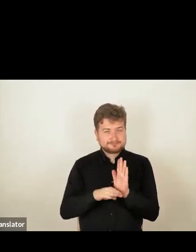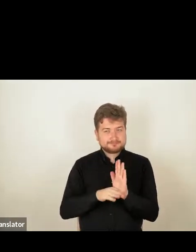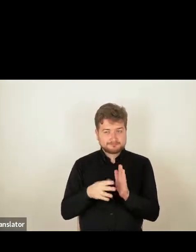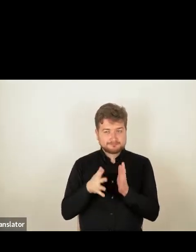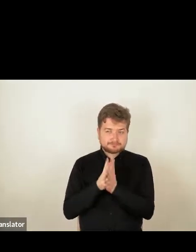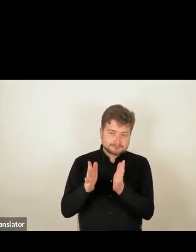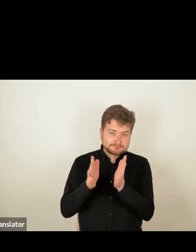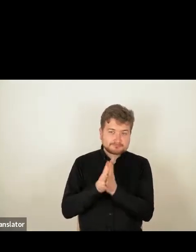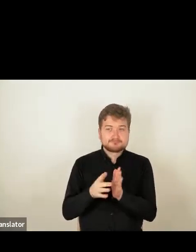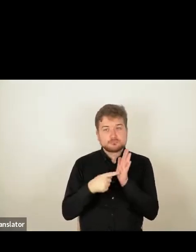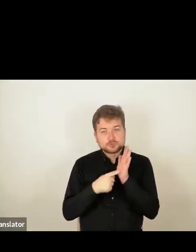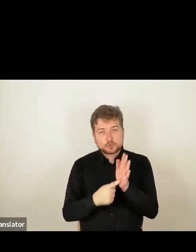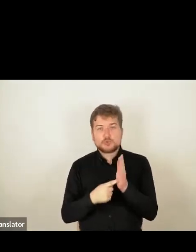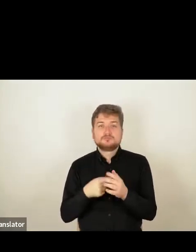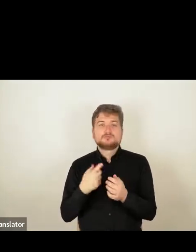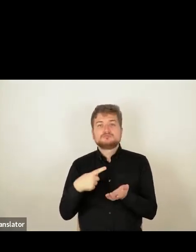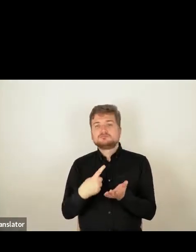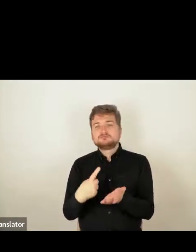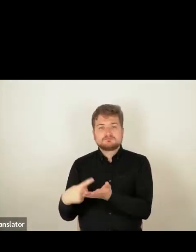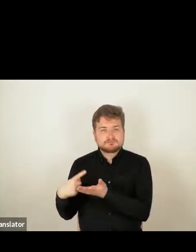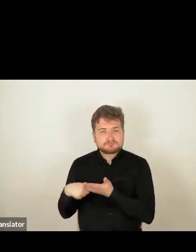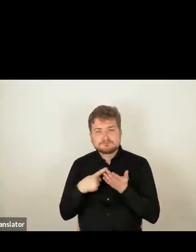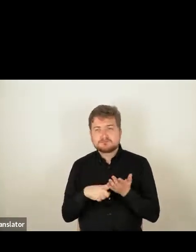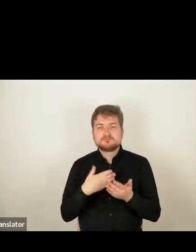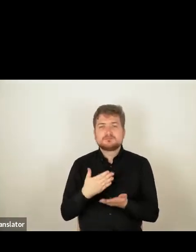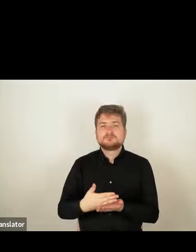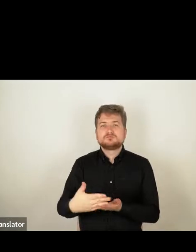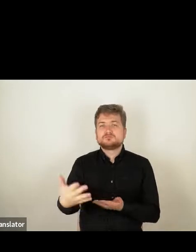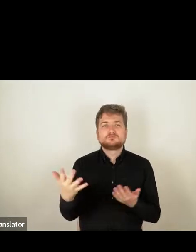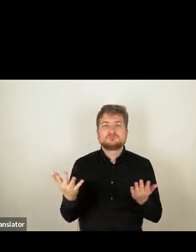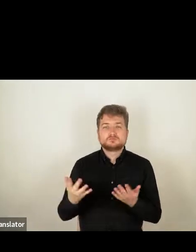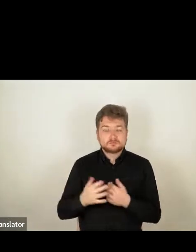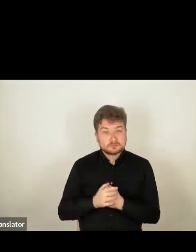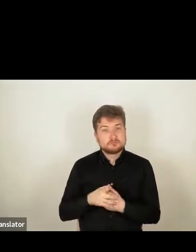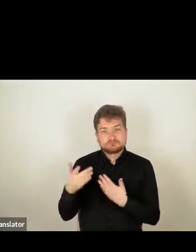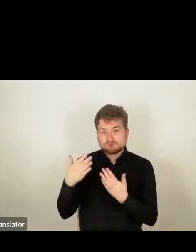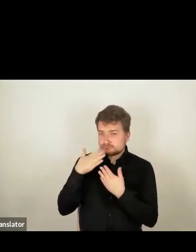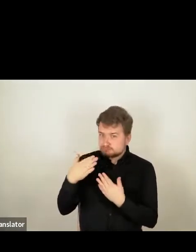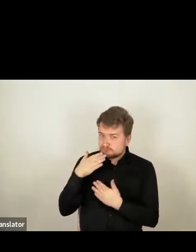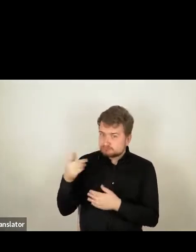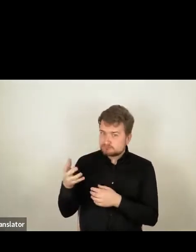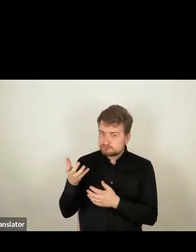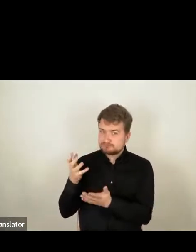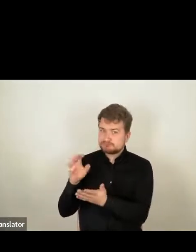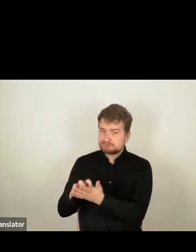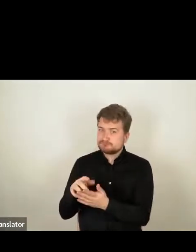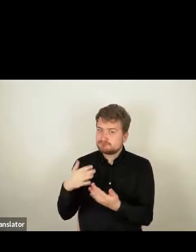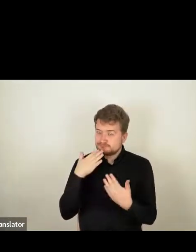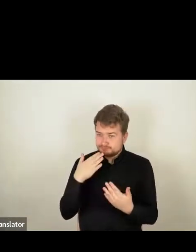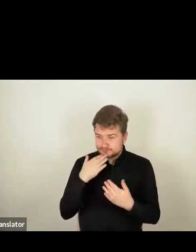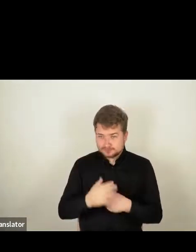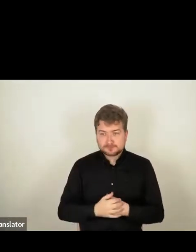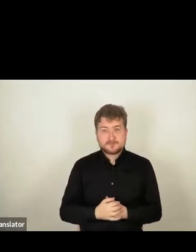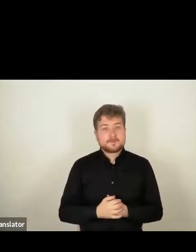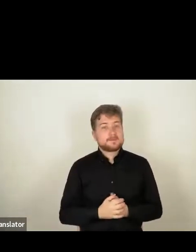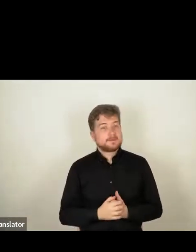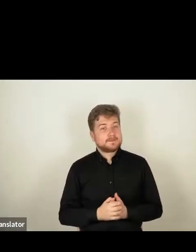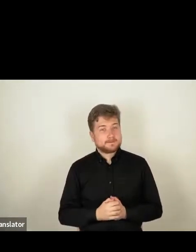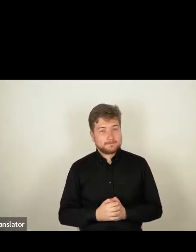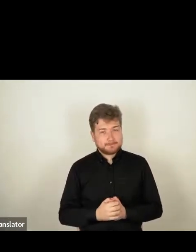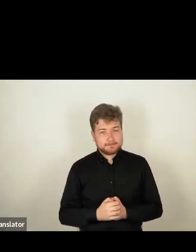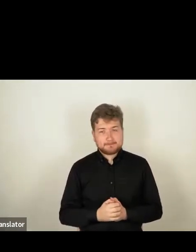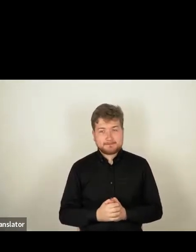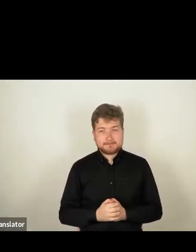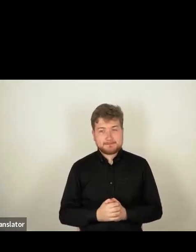based on the guide. So thank you, Madame Jelušić, for your comment. We continue now with our Honorable Hedy Fry